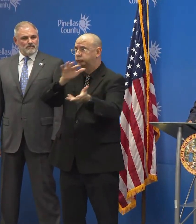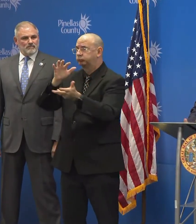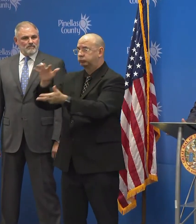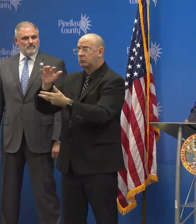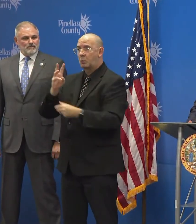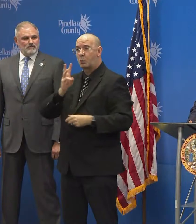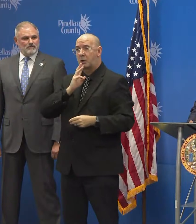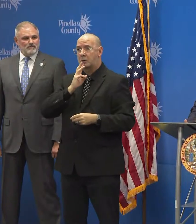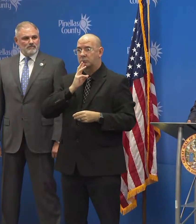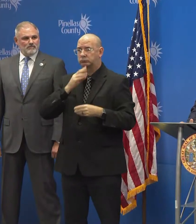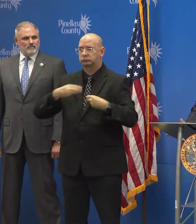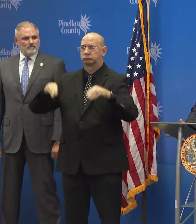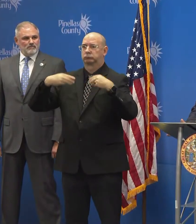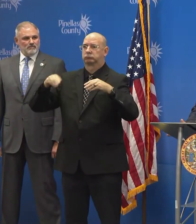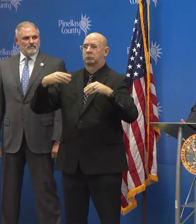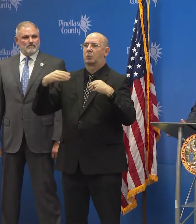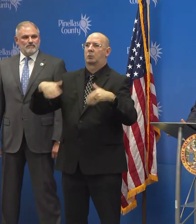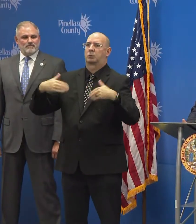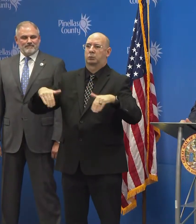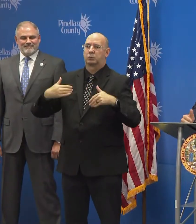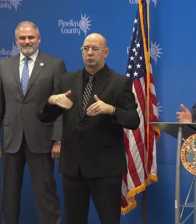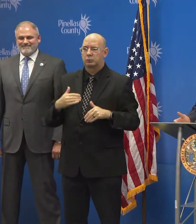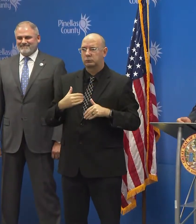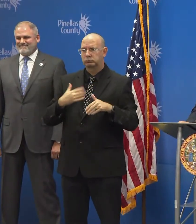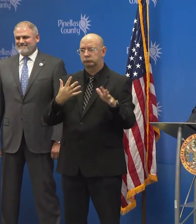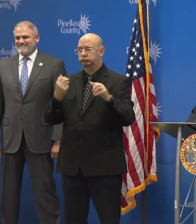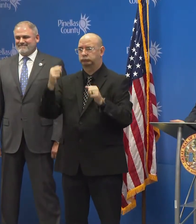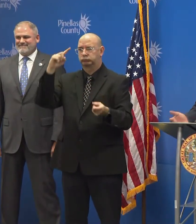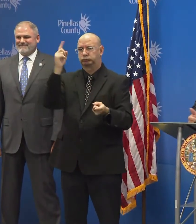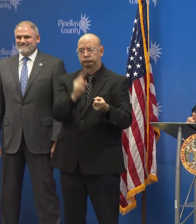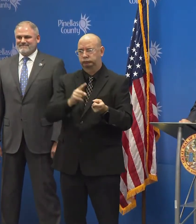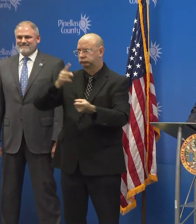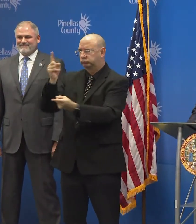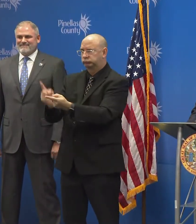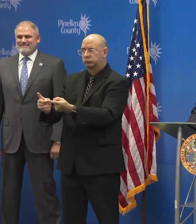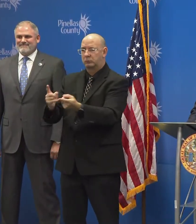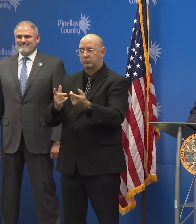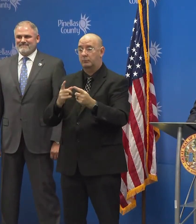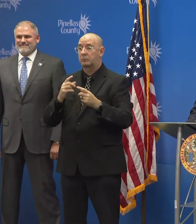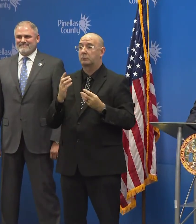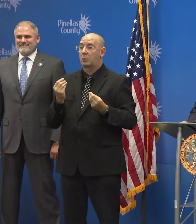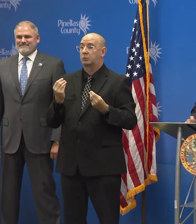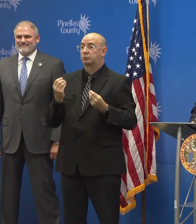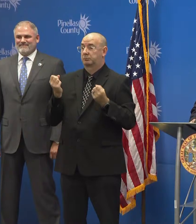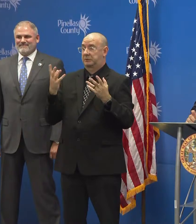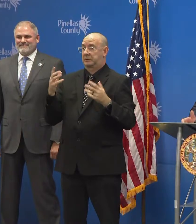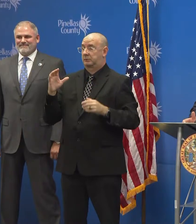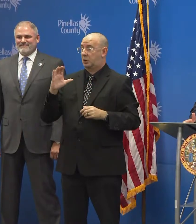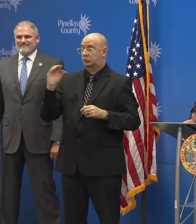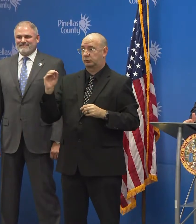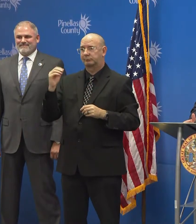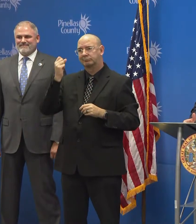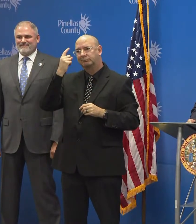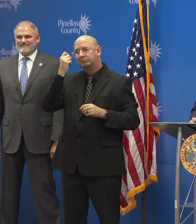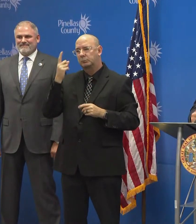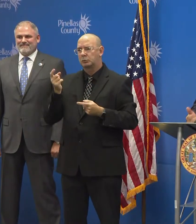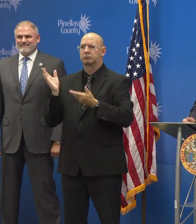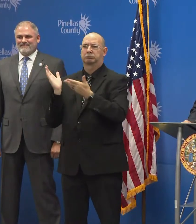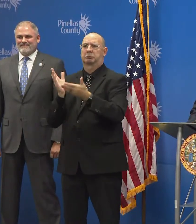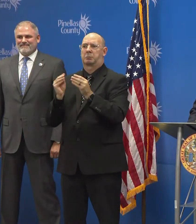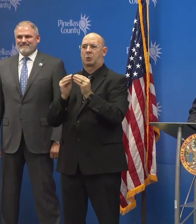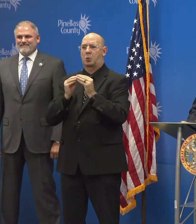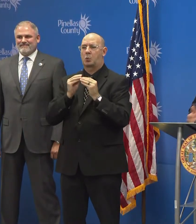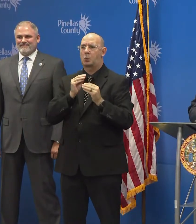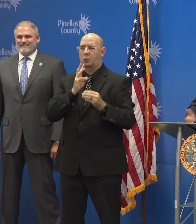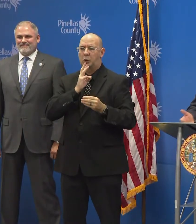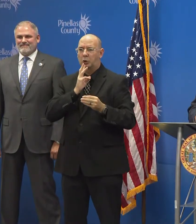an incredibly brisk pace, and so they both understand that, and they're doing what they can to do more. They've already done a lot more than what